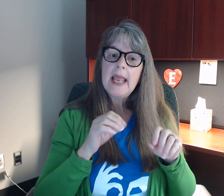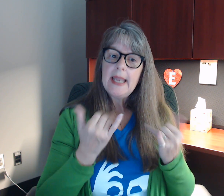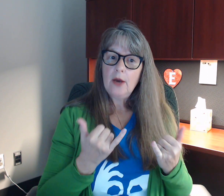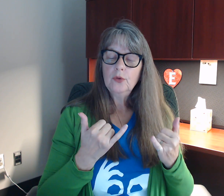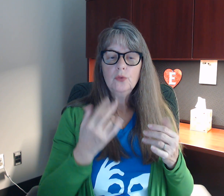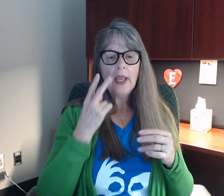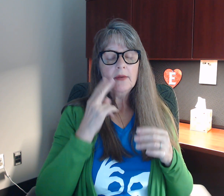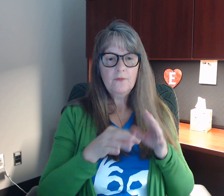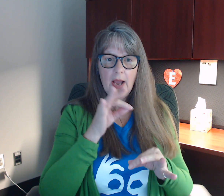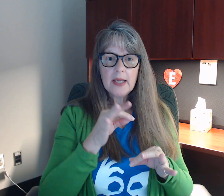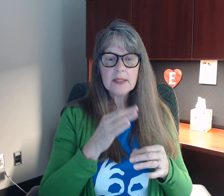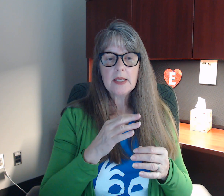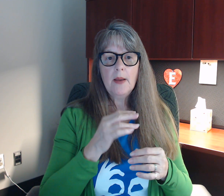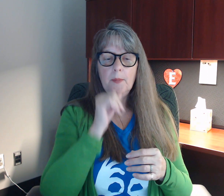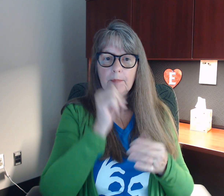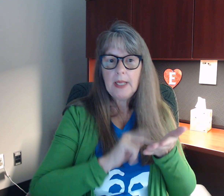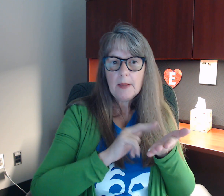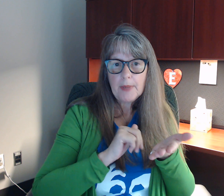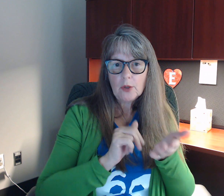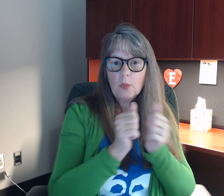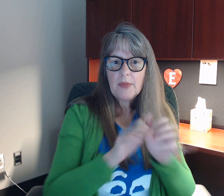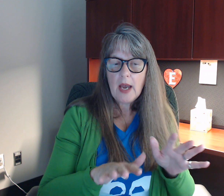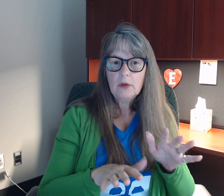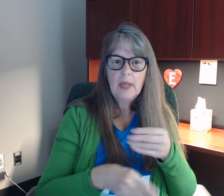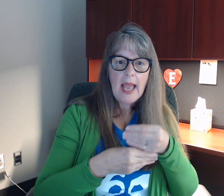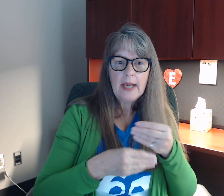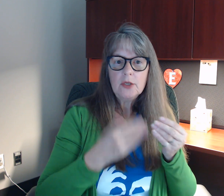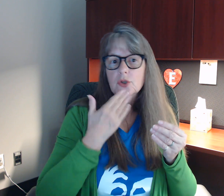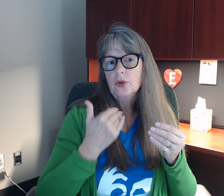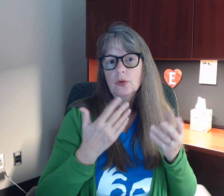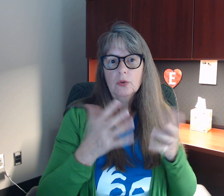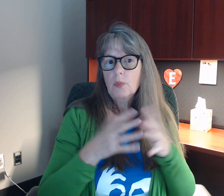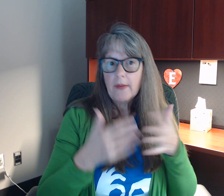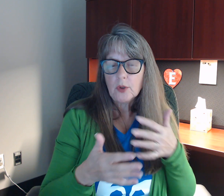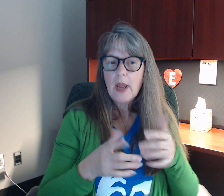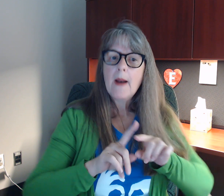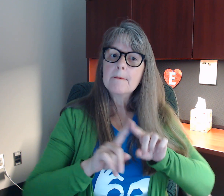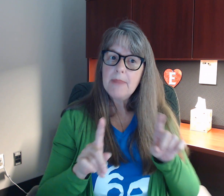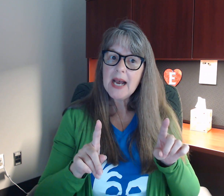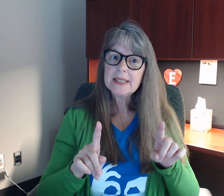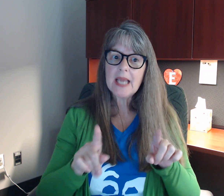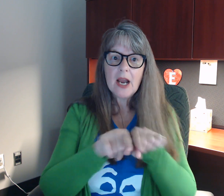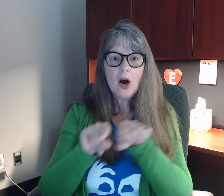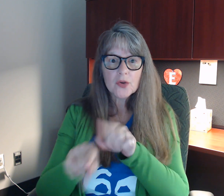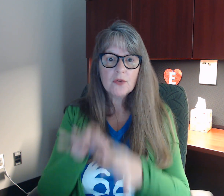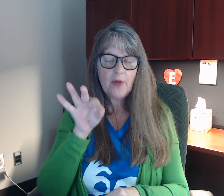Now, you can find some peanut butter without added sugar or whatever, but I also